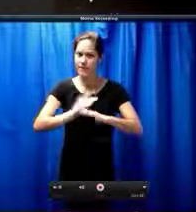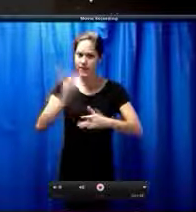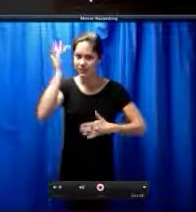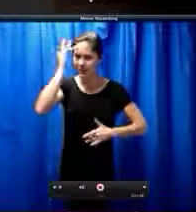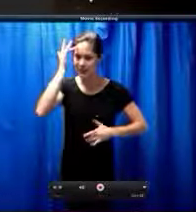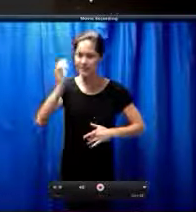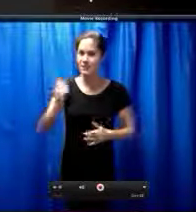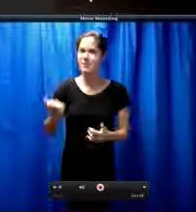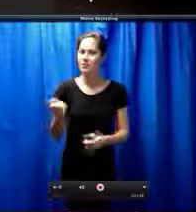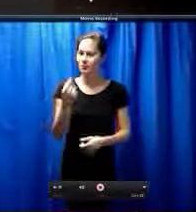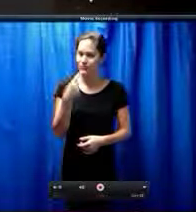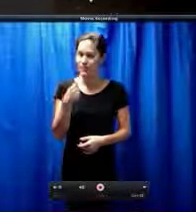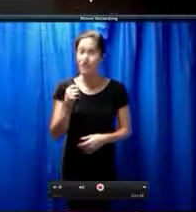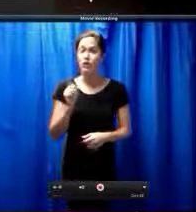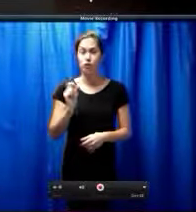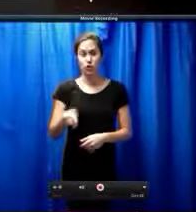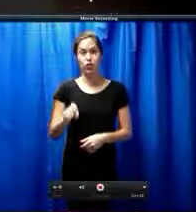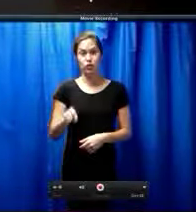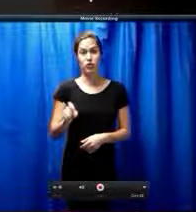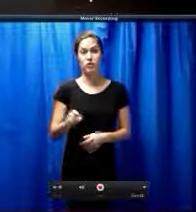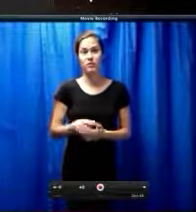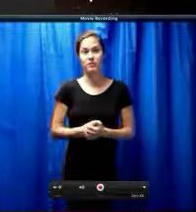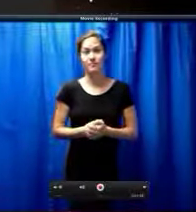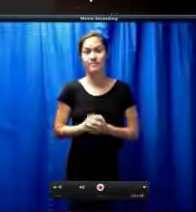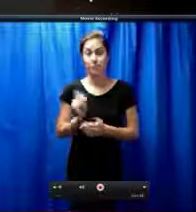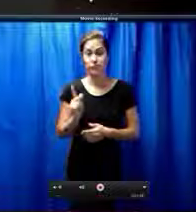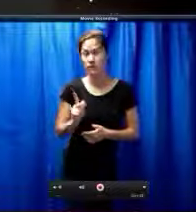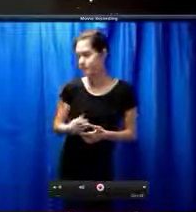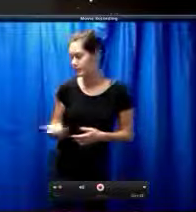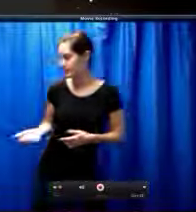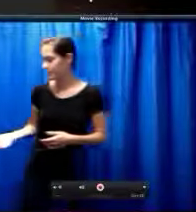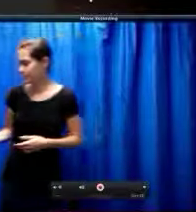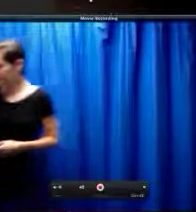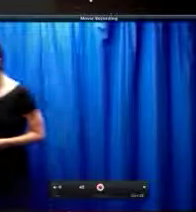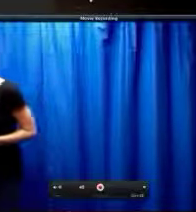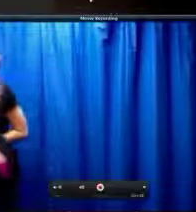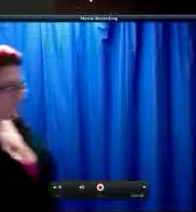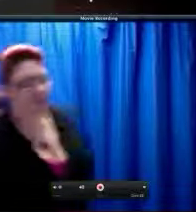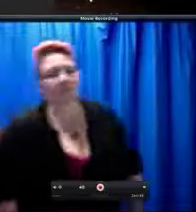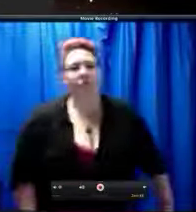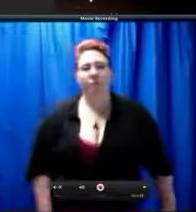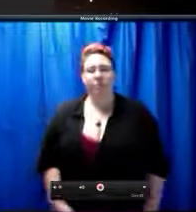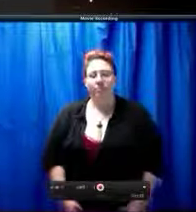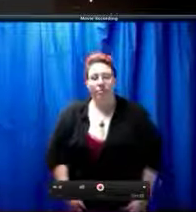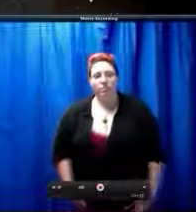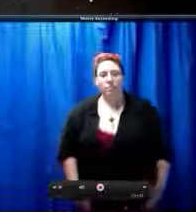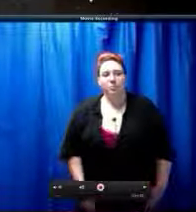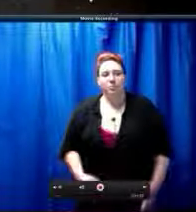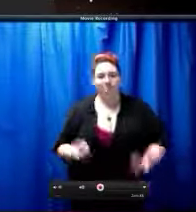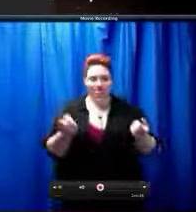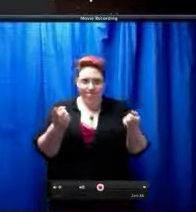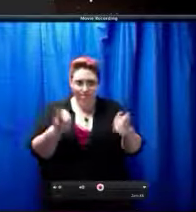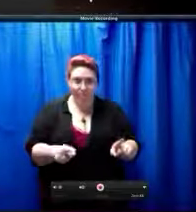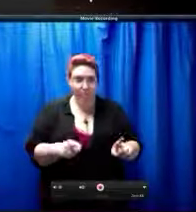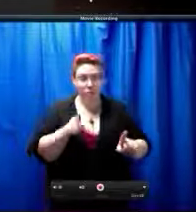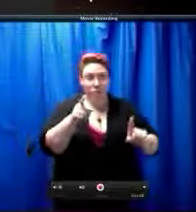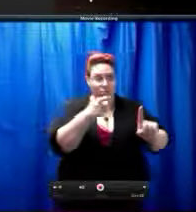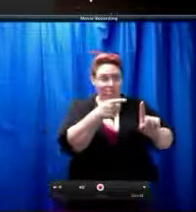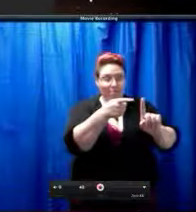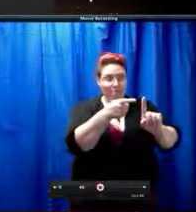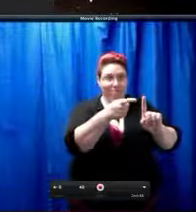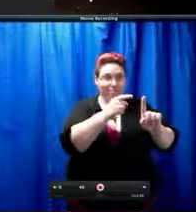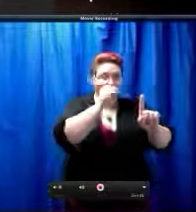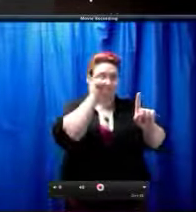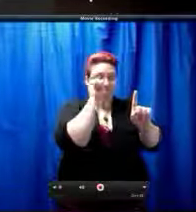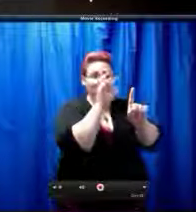Russian roulette situation, okay? Because it can happen. So be really, really mindful of what it is that